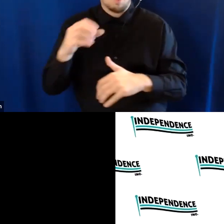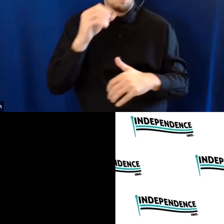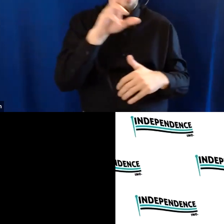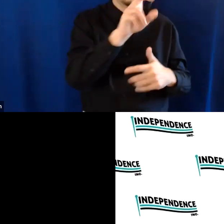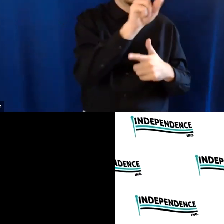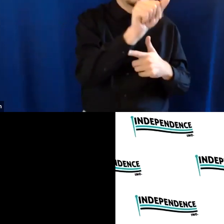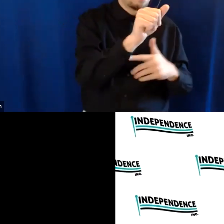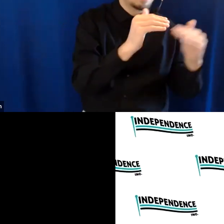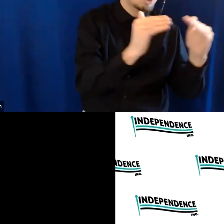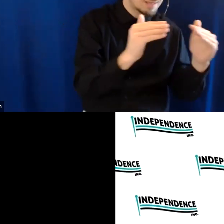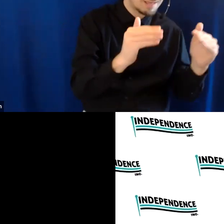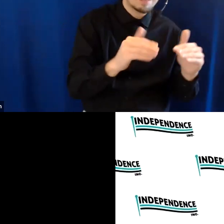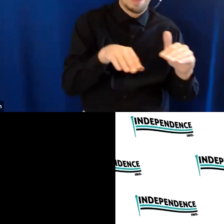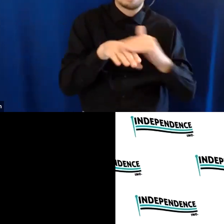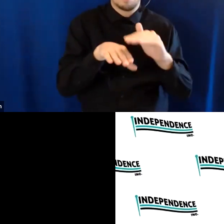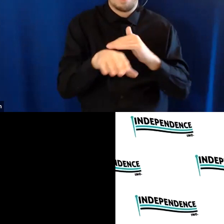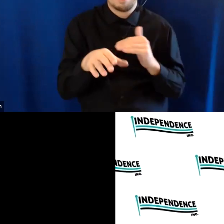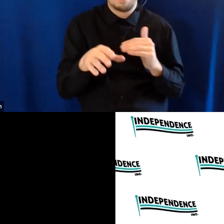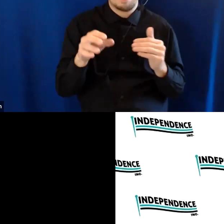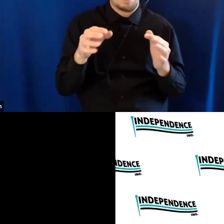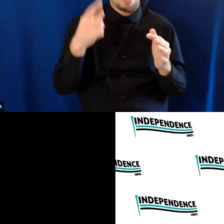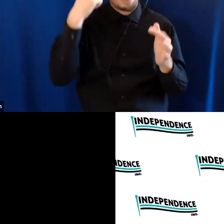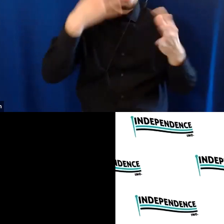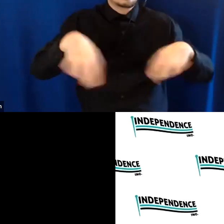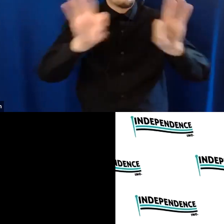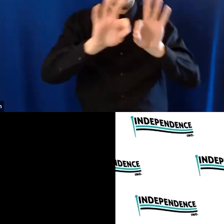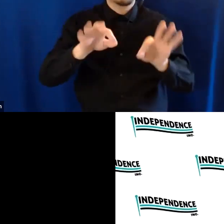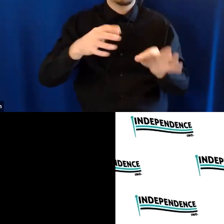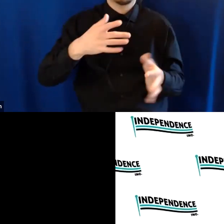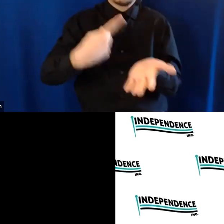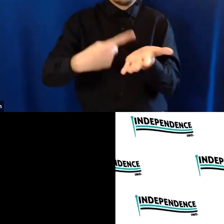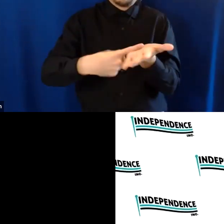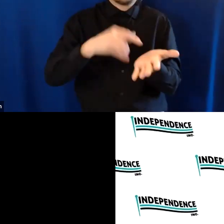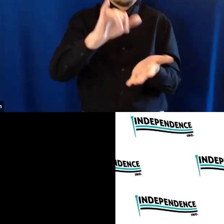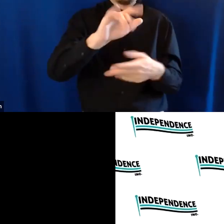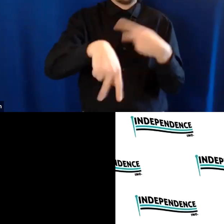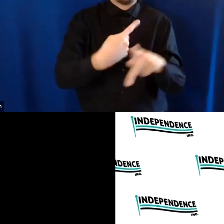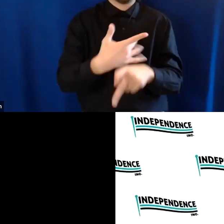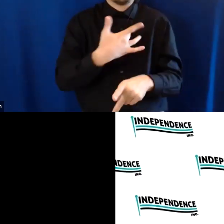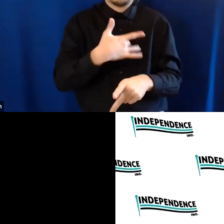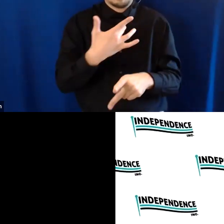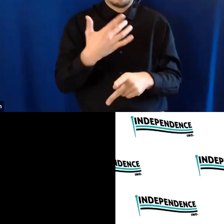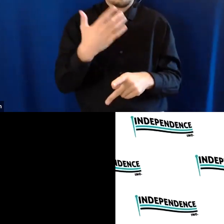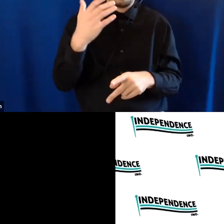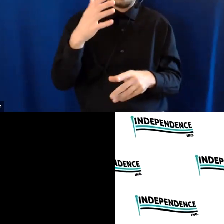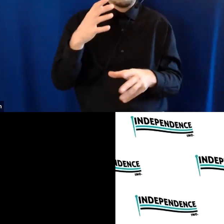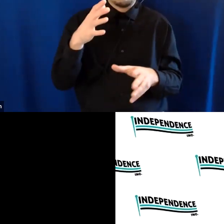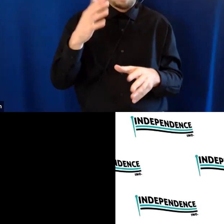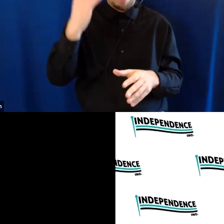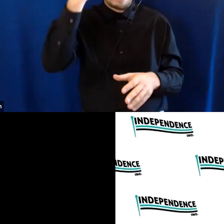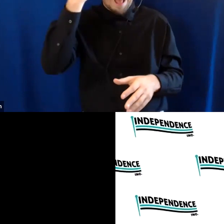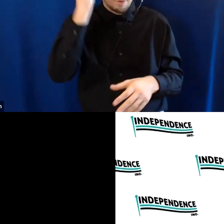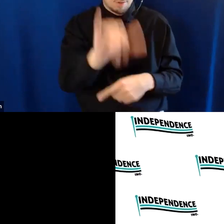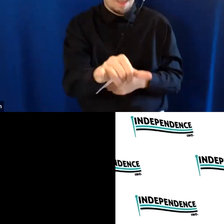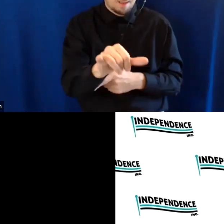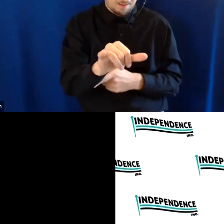justice and accessibility. So I think it's okay to talk about those feelings, and it's okay to acknowledge them and address them, and address the problematic histories